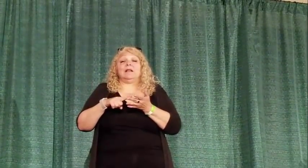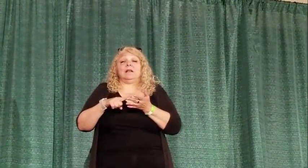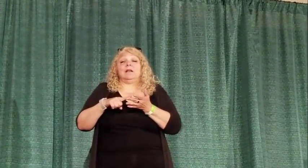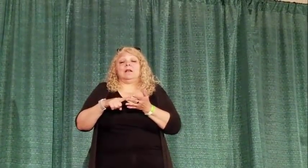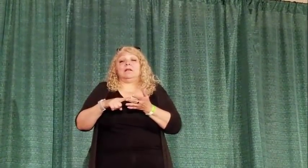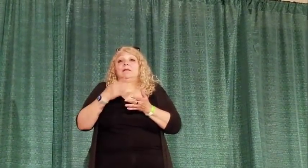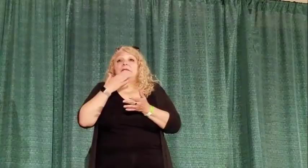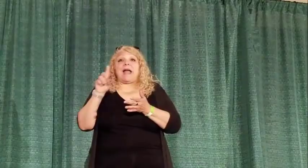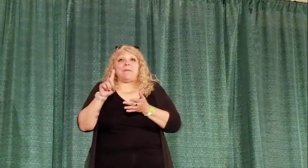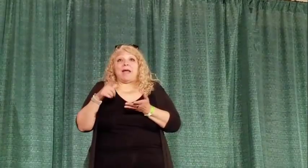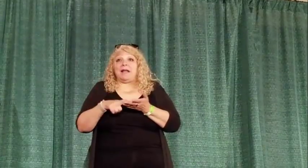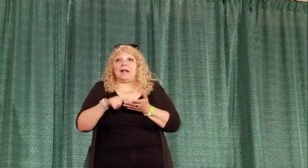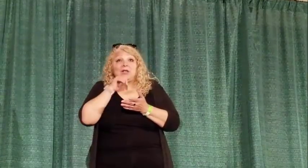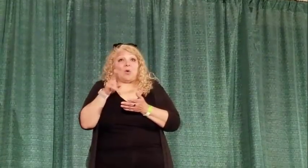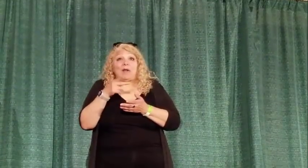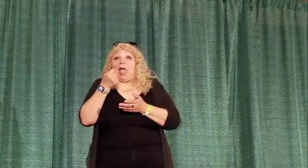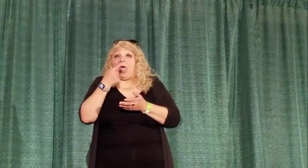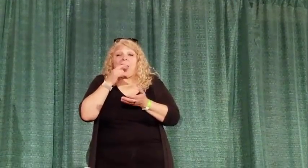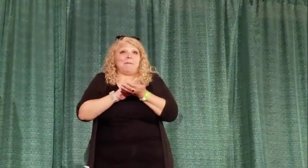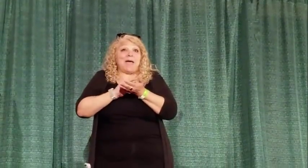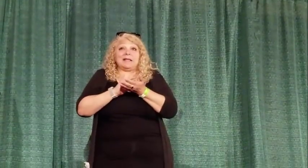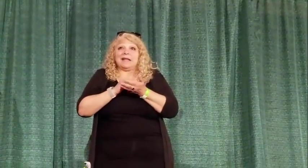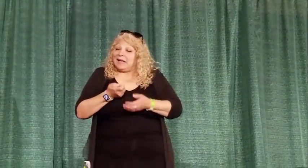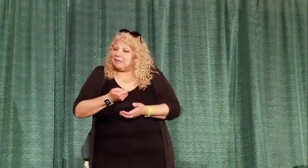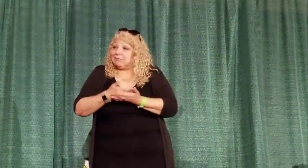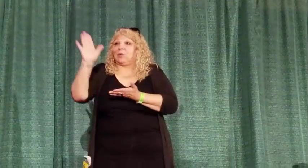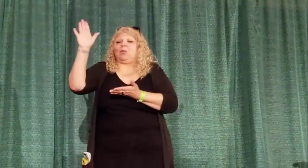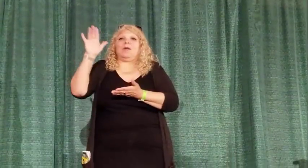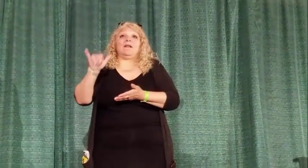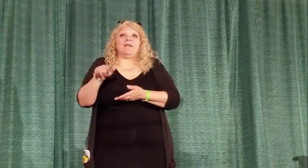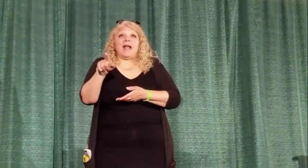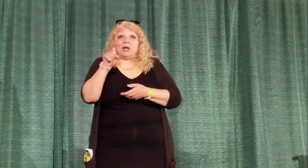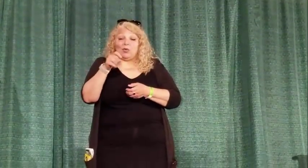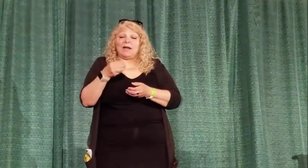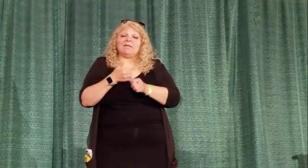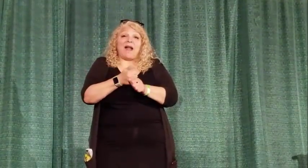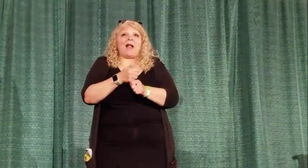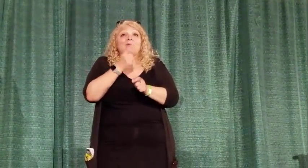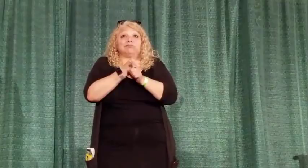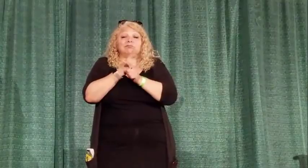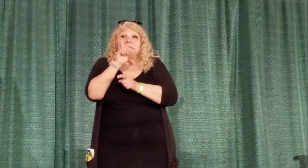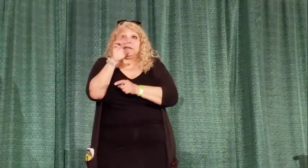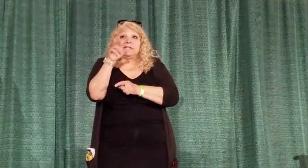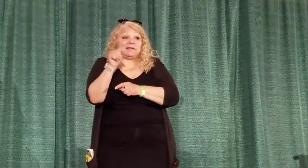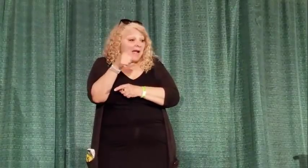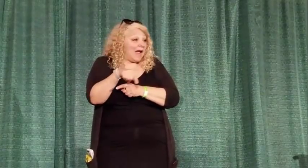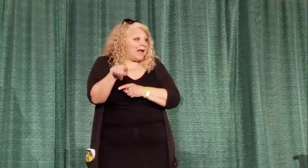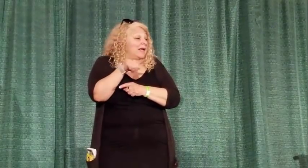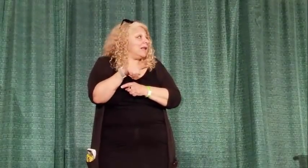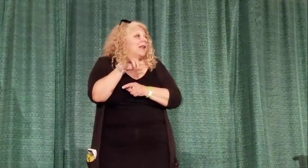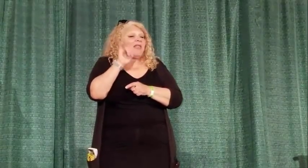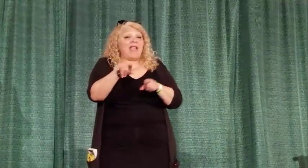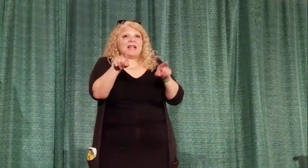rest of your life. Get rid of it. Get well again. The same diet style that maximally extends human